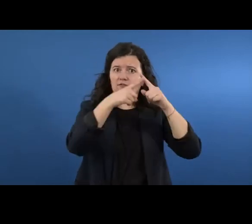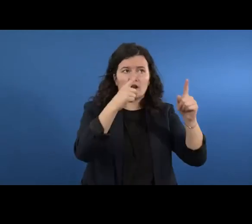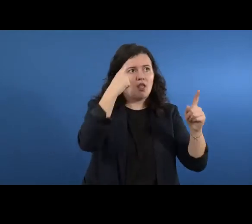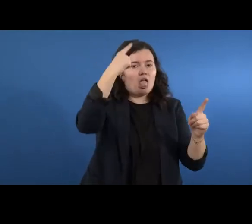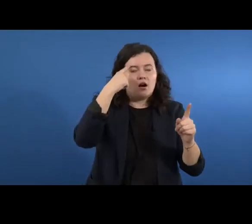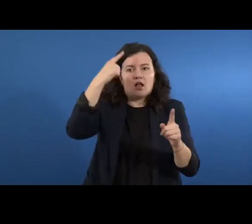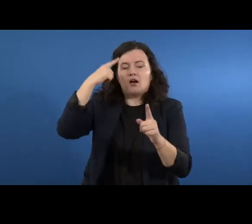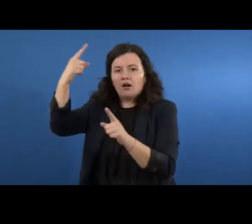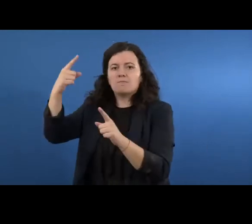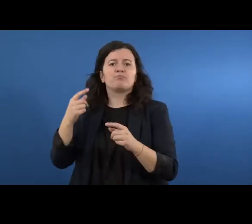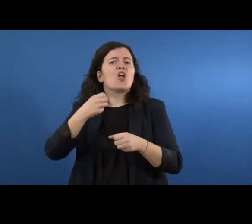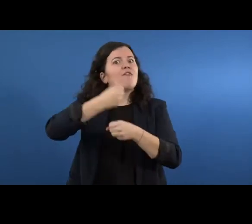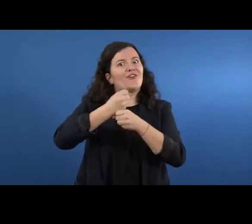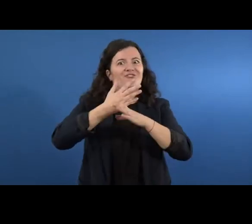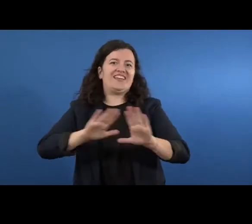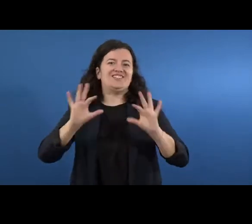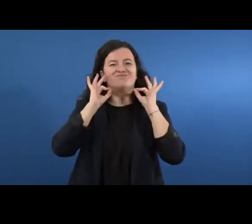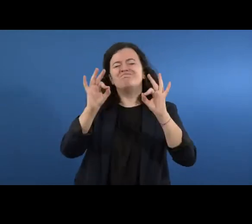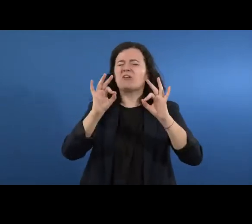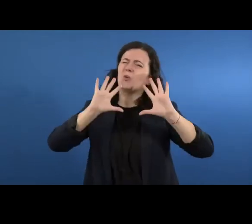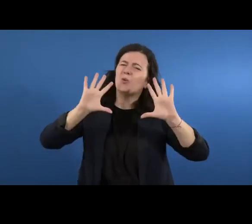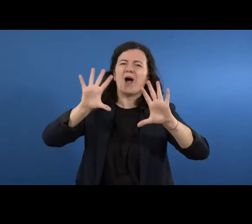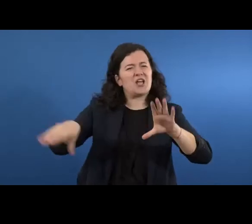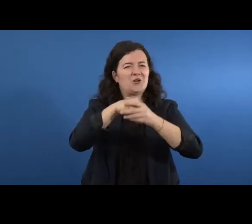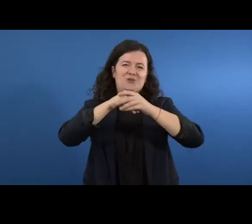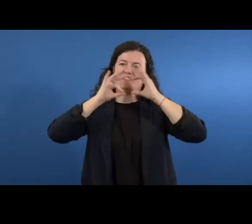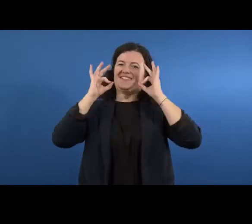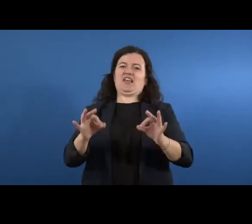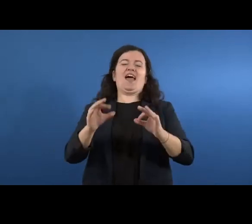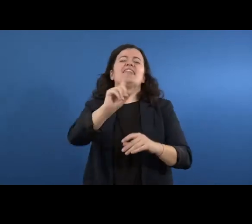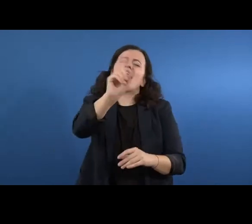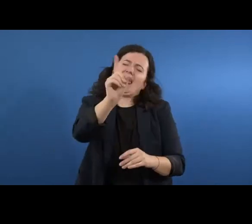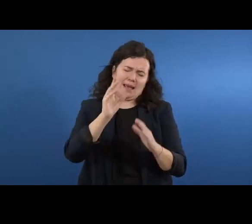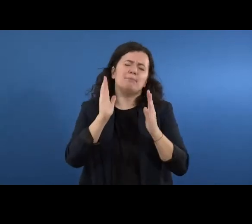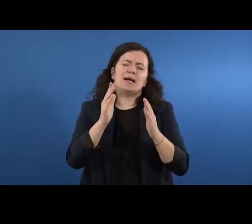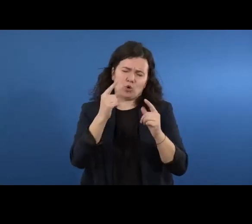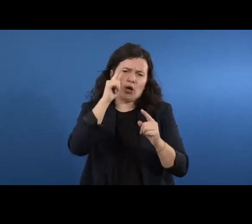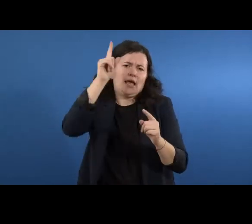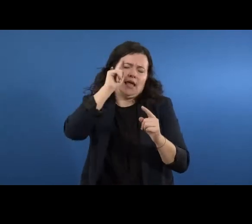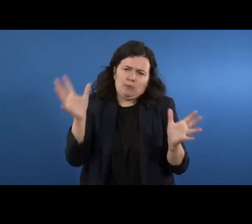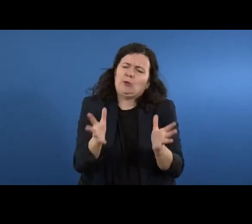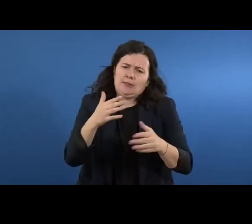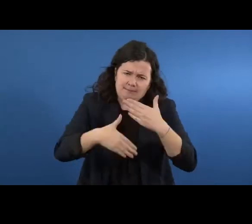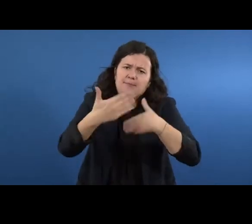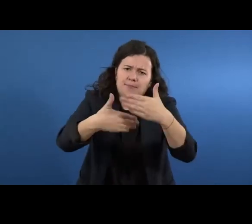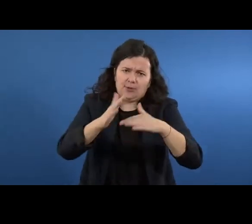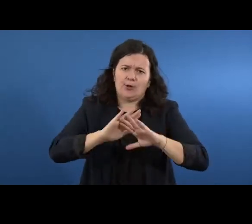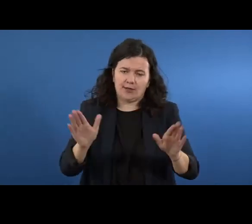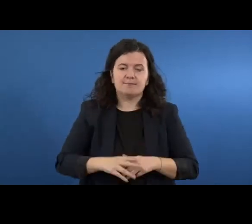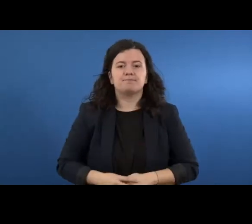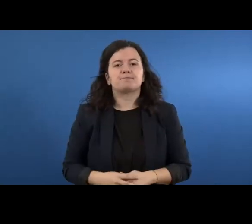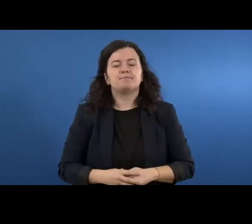to be done to be, you know, more inclusive of persons with disabilities. So among those approaches